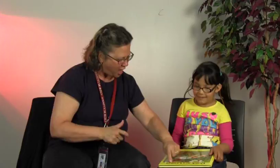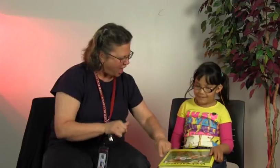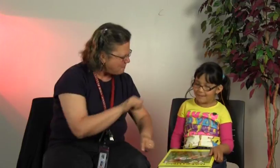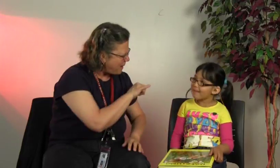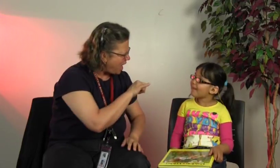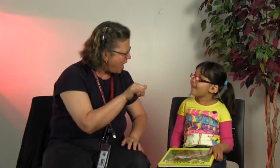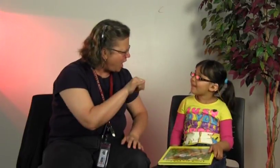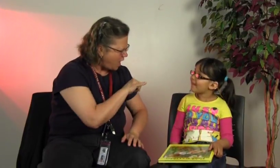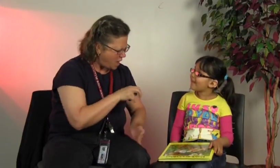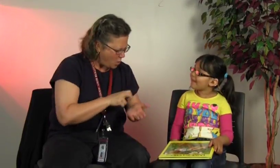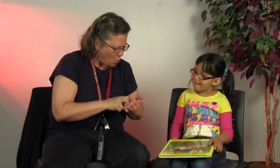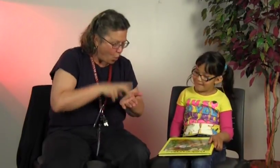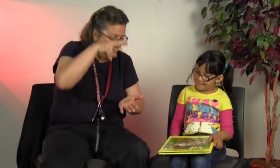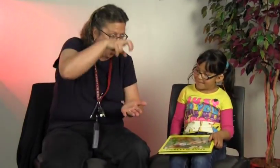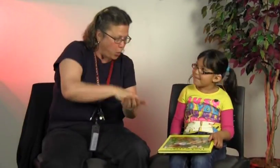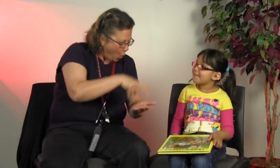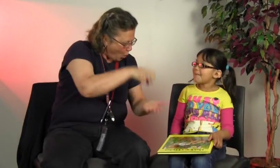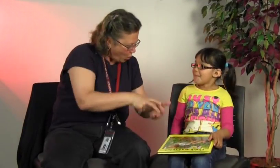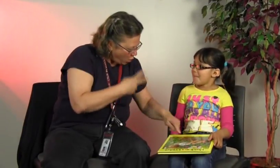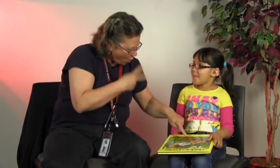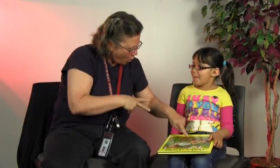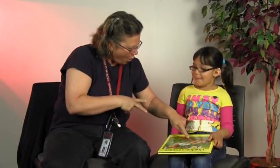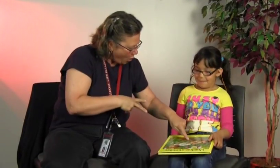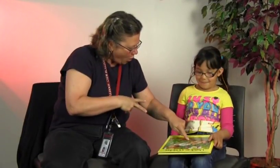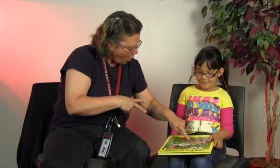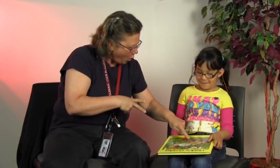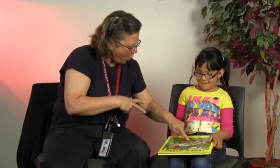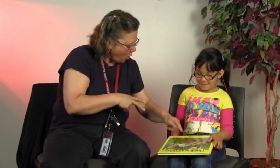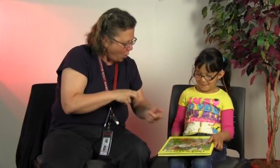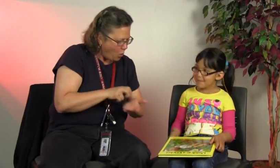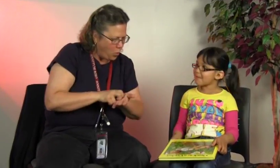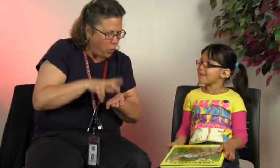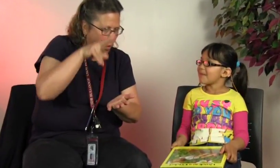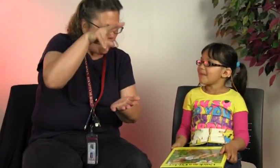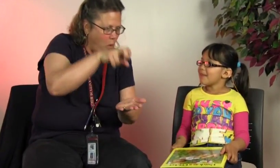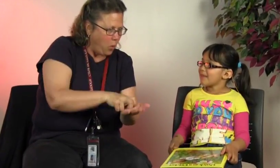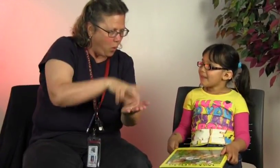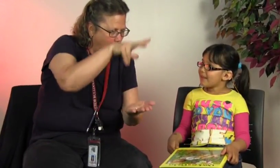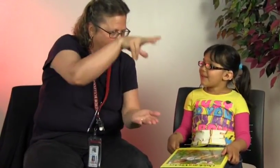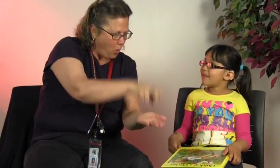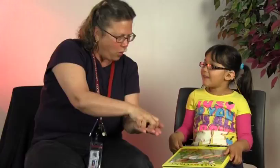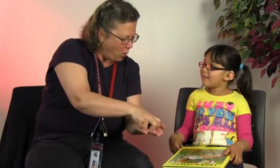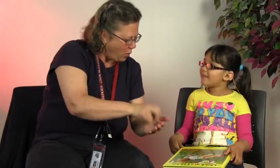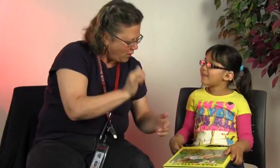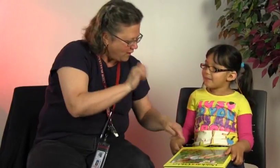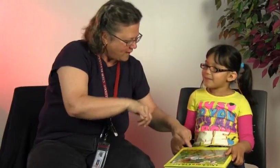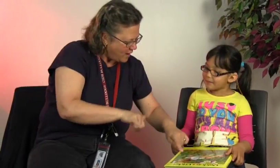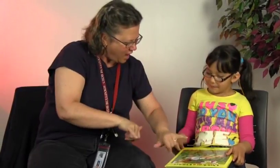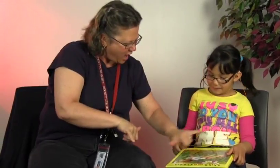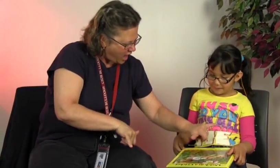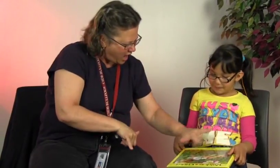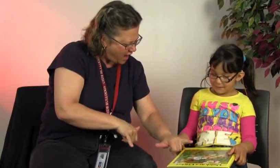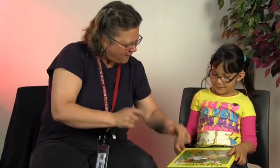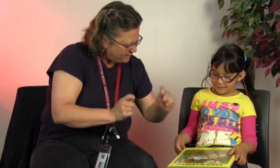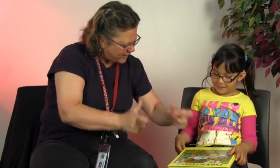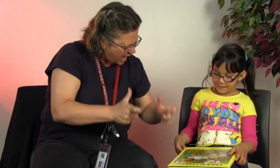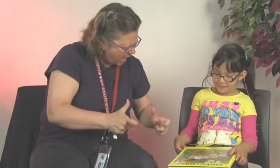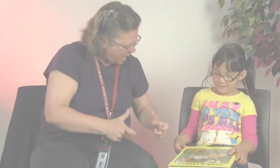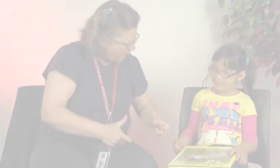Quick, quick. Quick as a cricket. Look at the picture here. See how quick that cricket is? Same